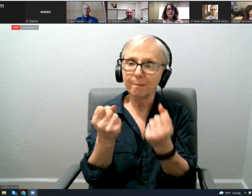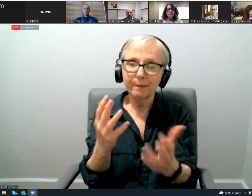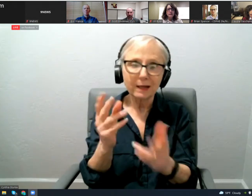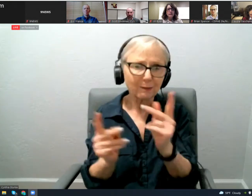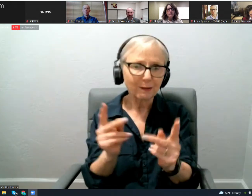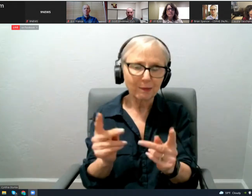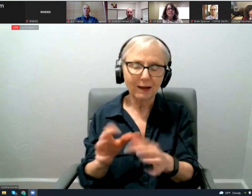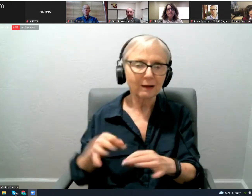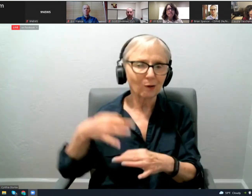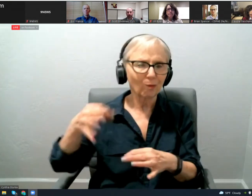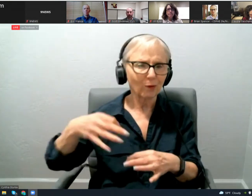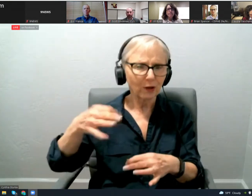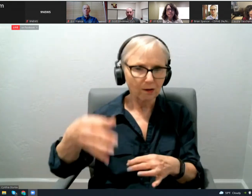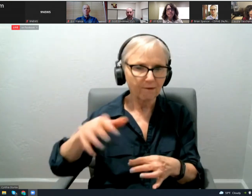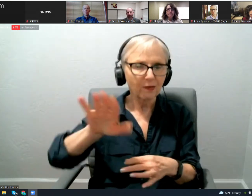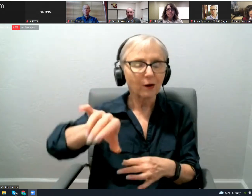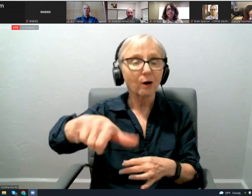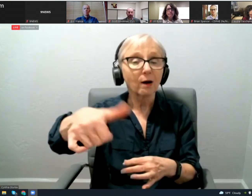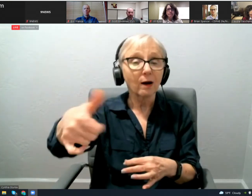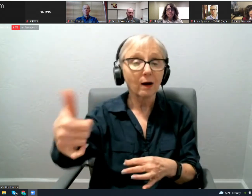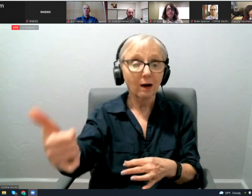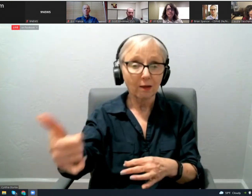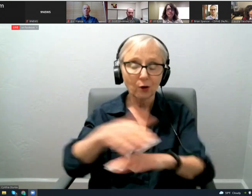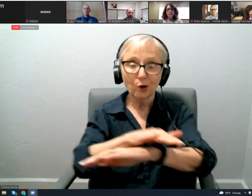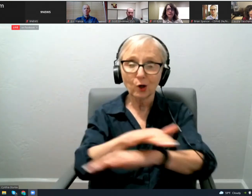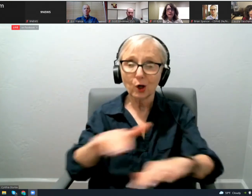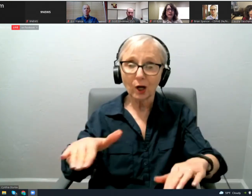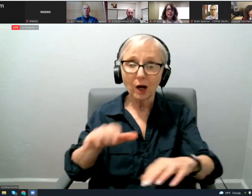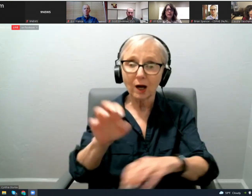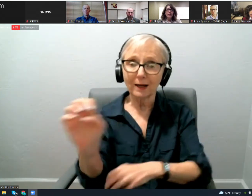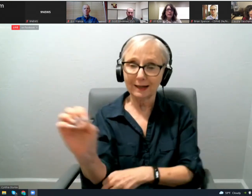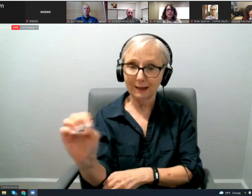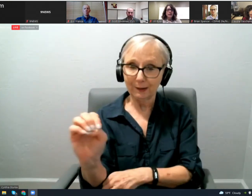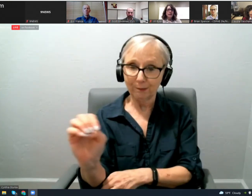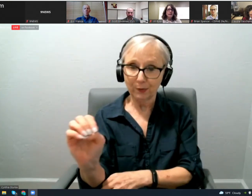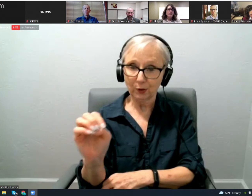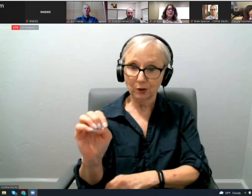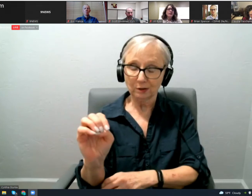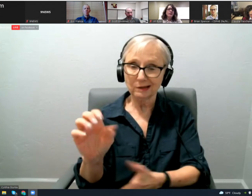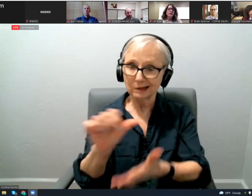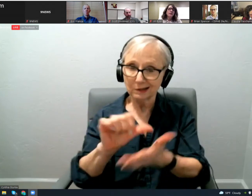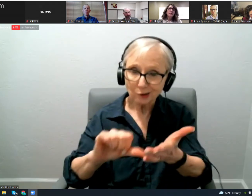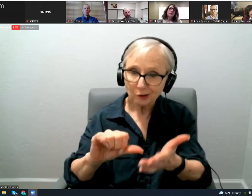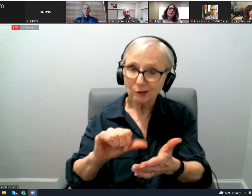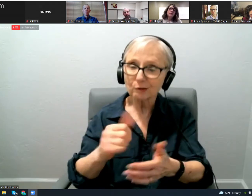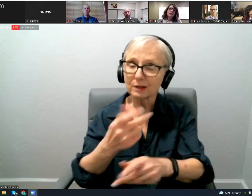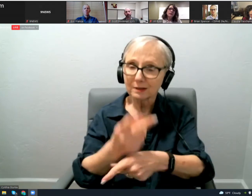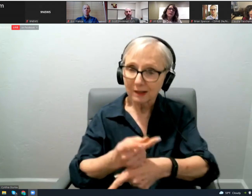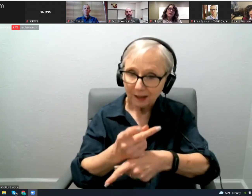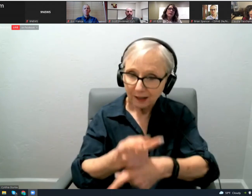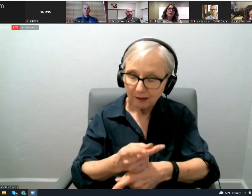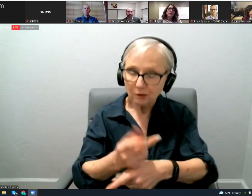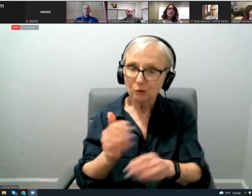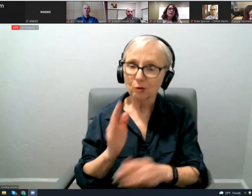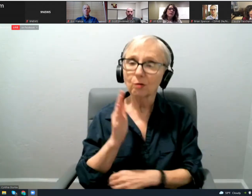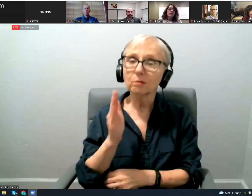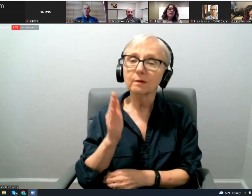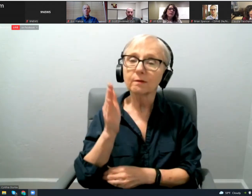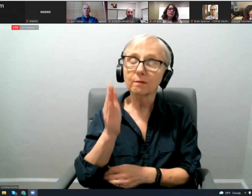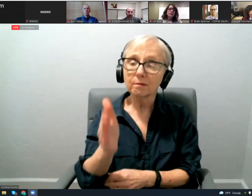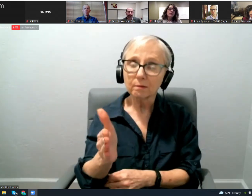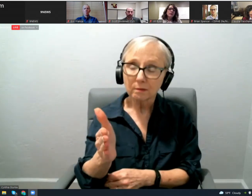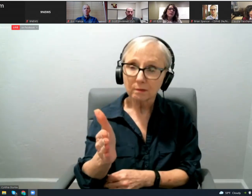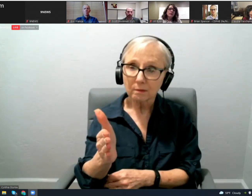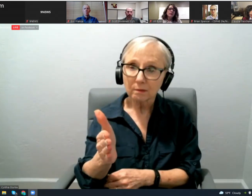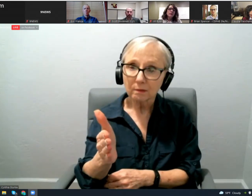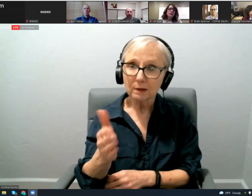off a fair amount of non-emergency care that was still important. So going forward, still